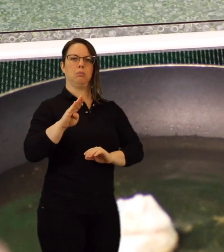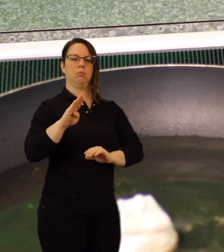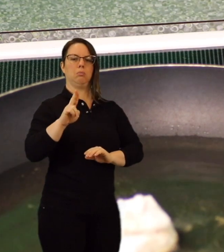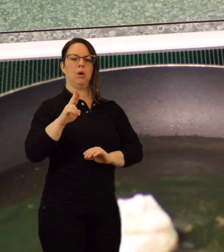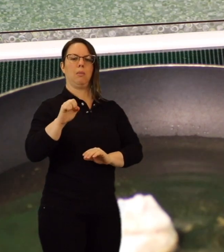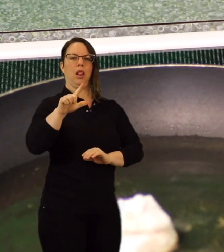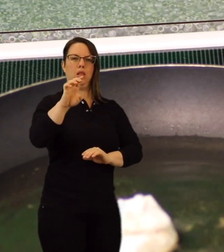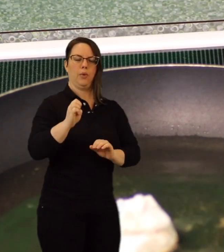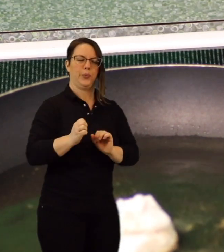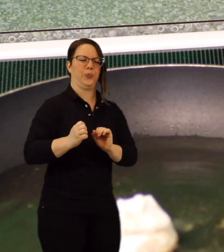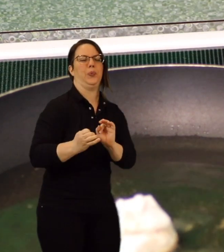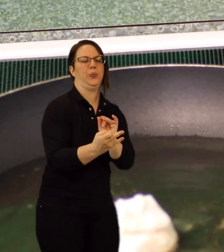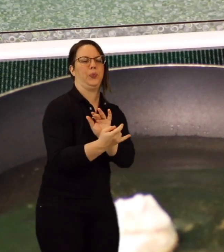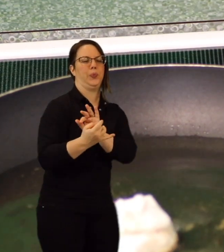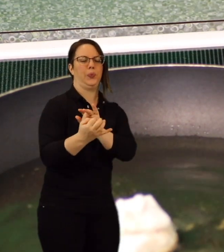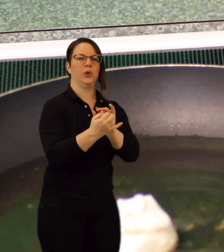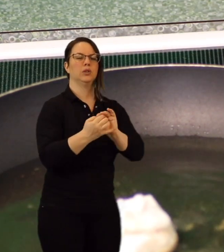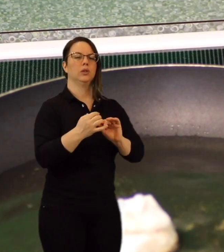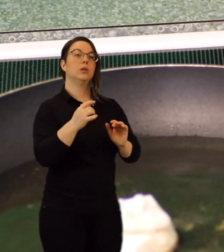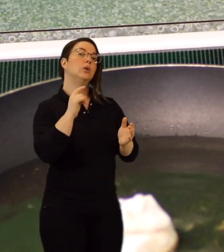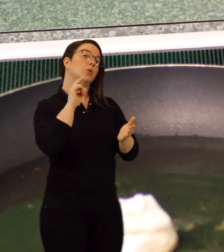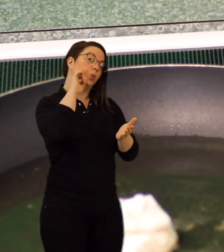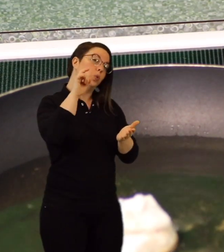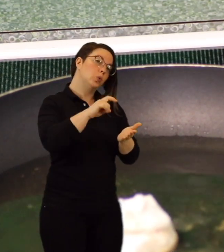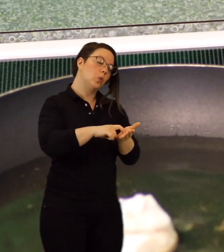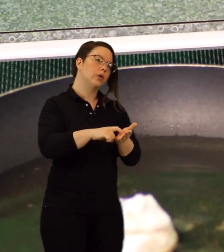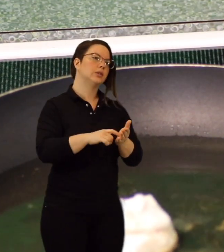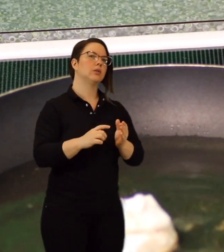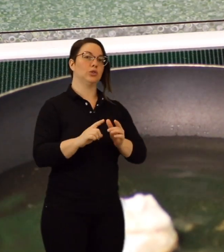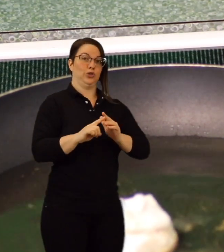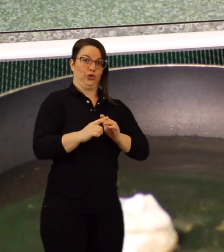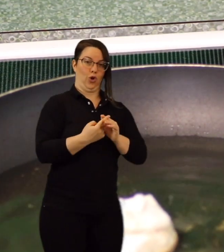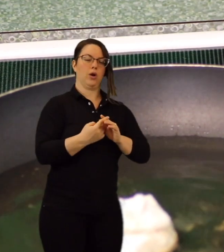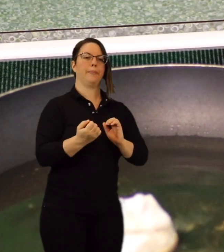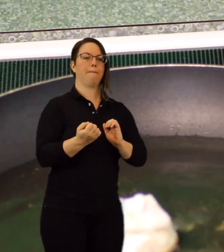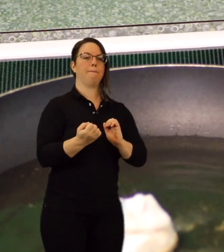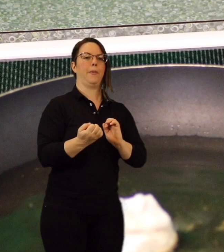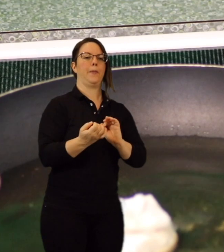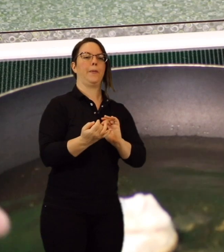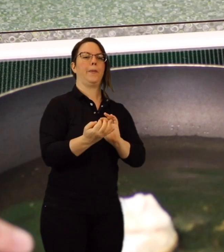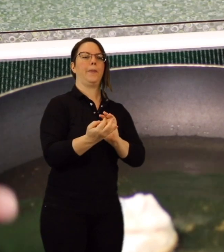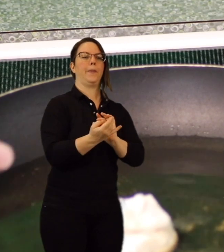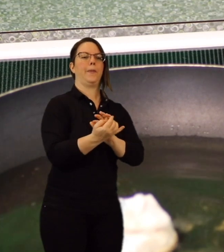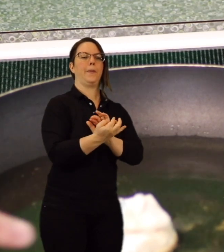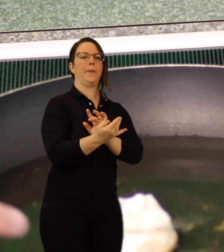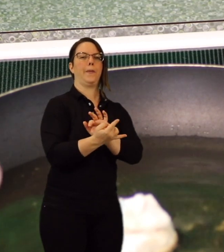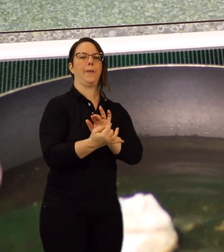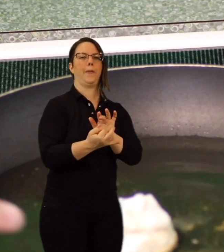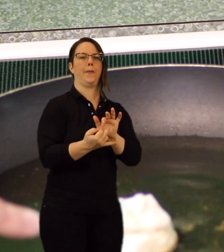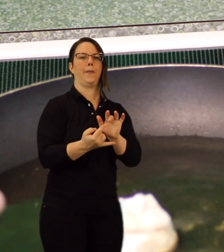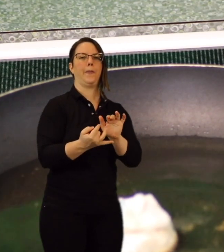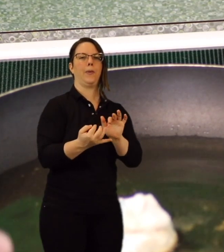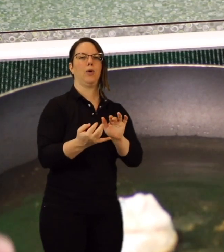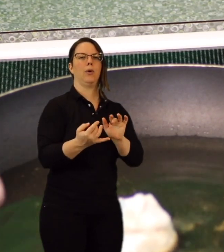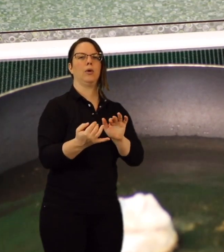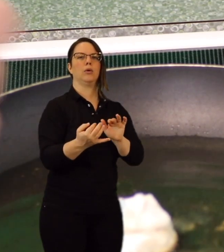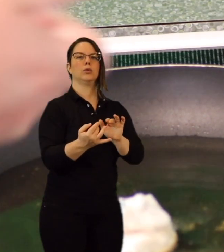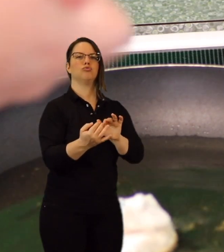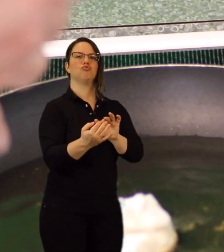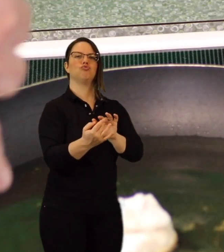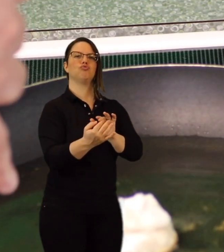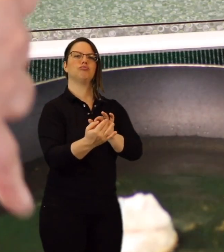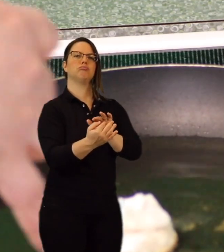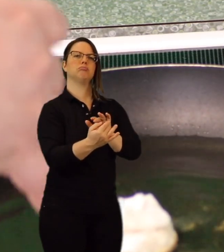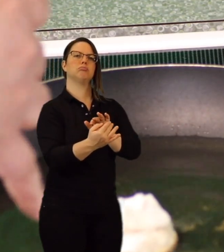but it kind of dissipates as it sits there a bit. And you can also see already it's been sitting there